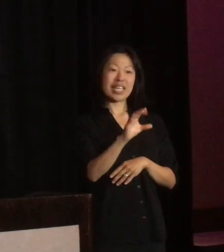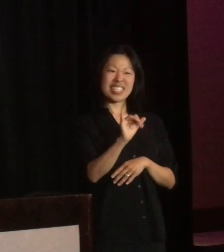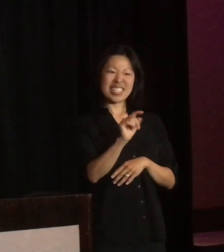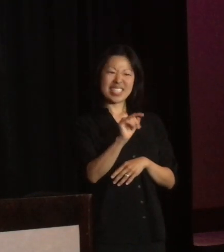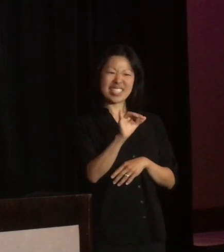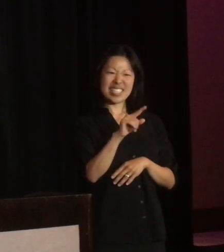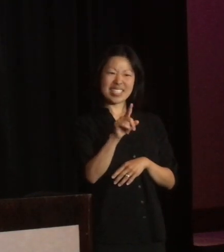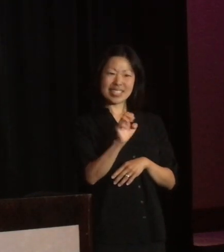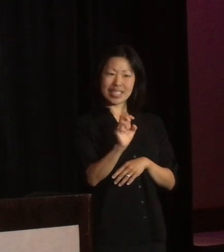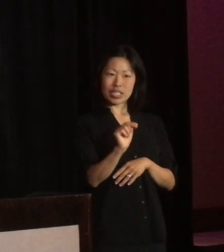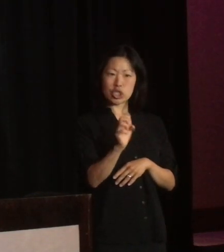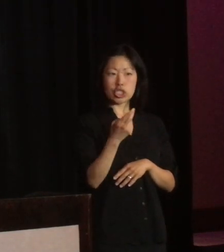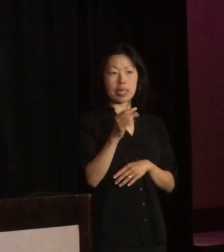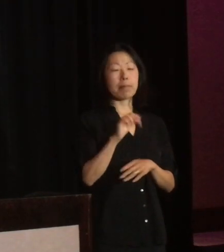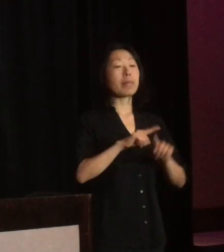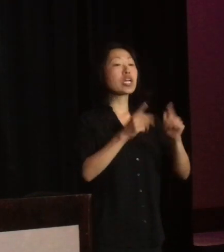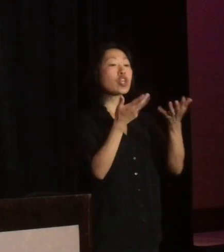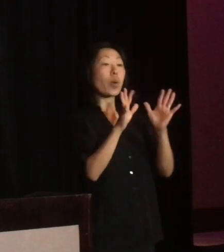not exploited.